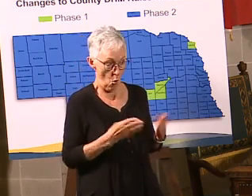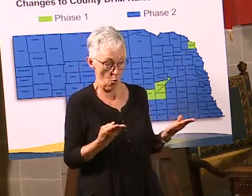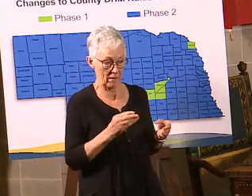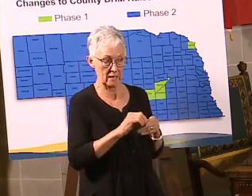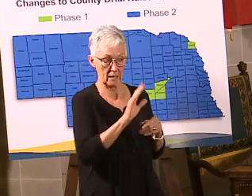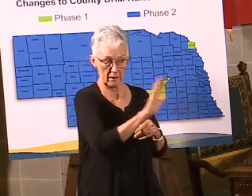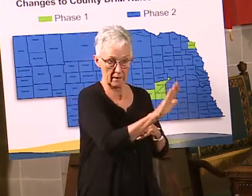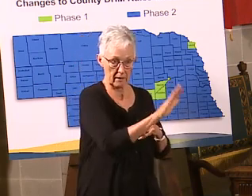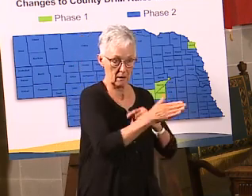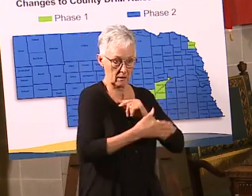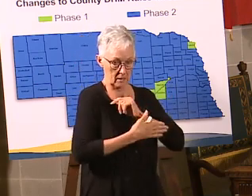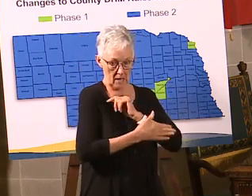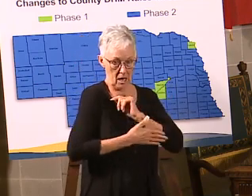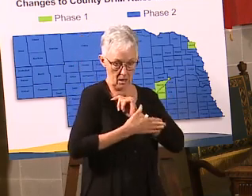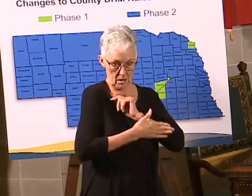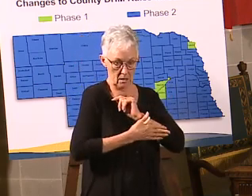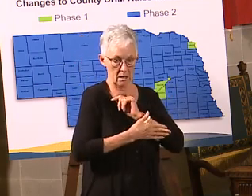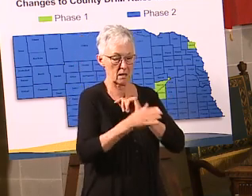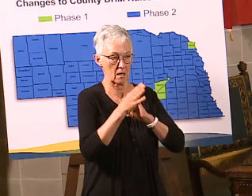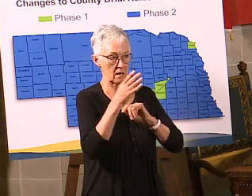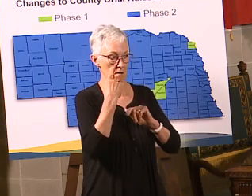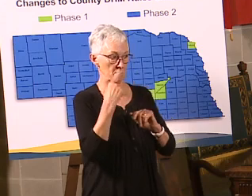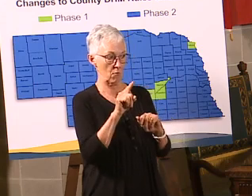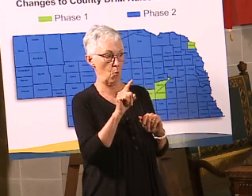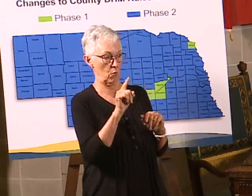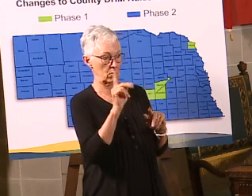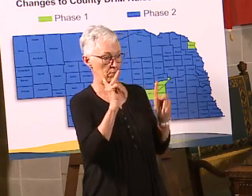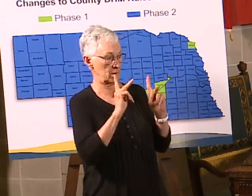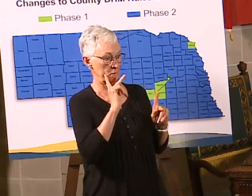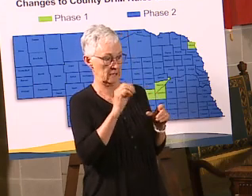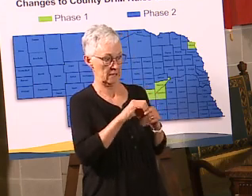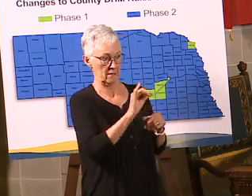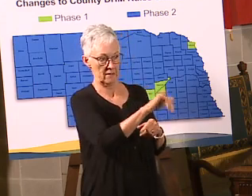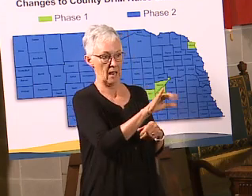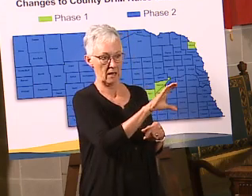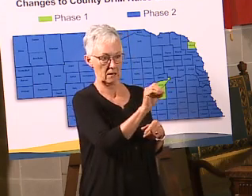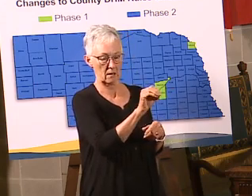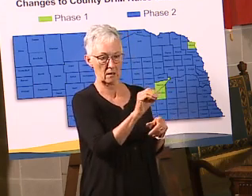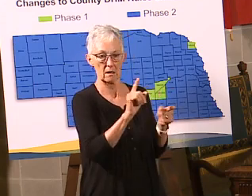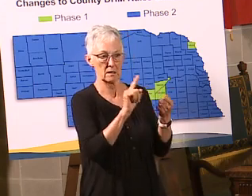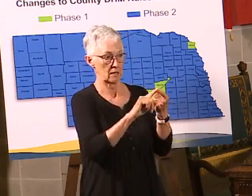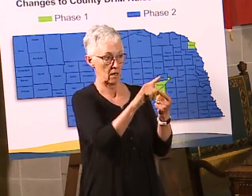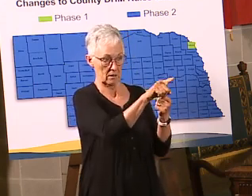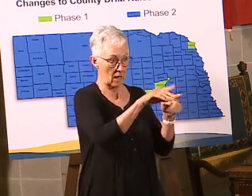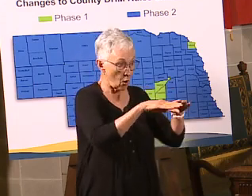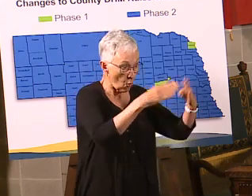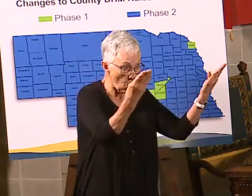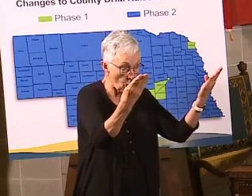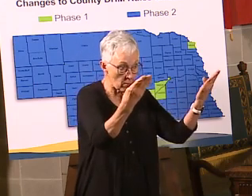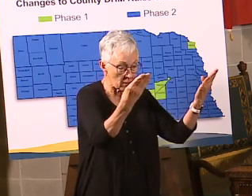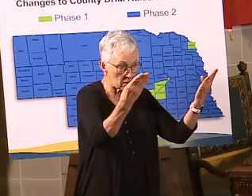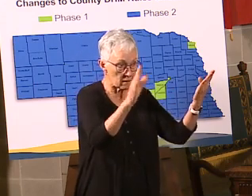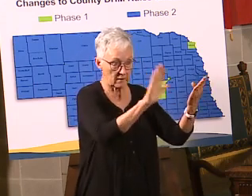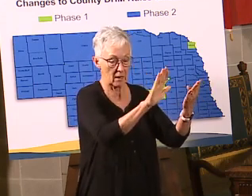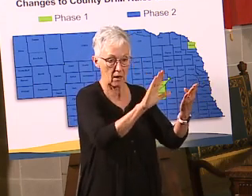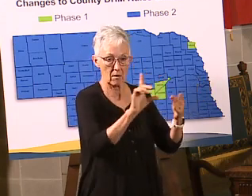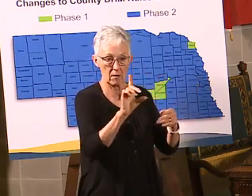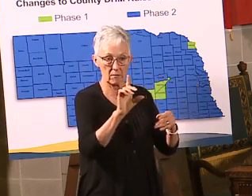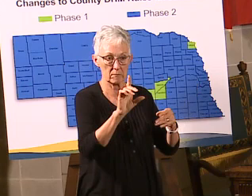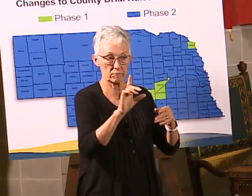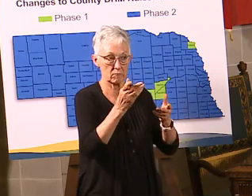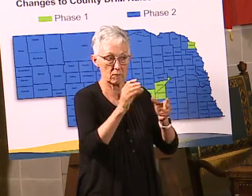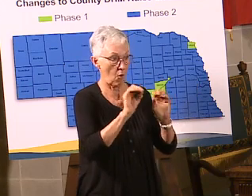to the customers that we serve there and to the residents who live here. But until they open their doors, we can't provide services. People